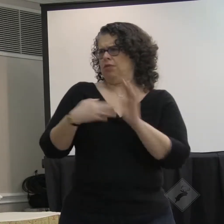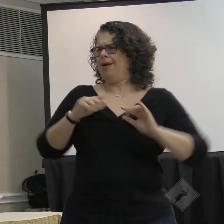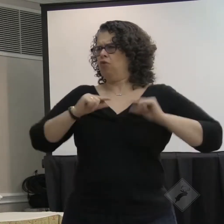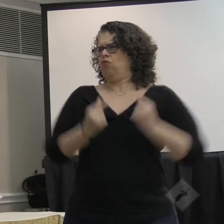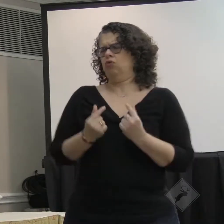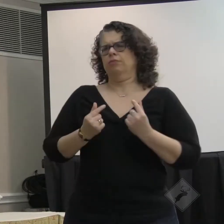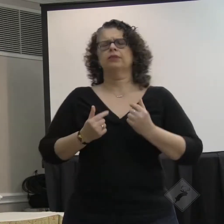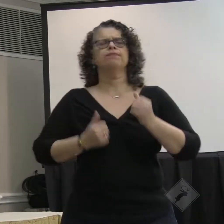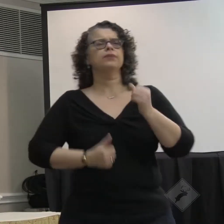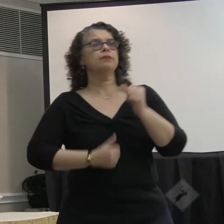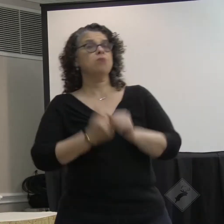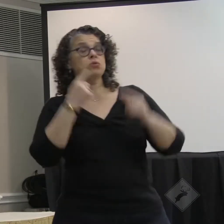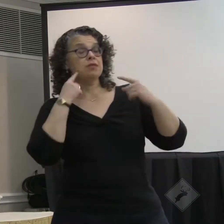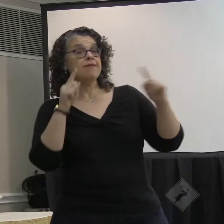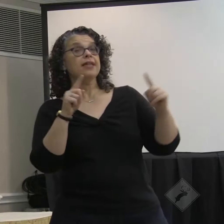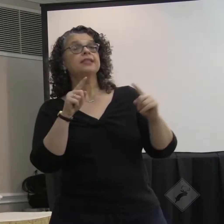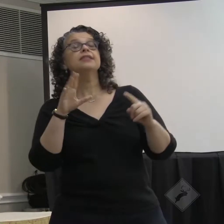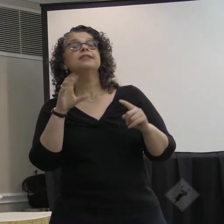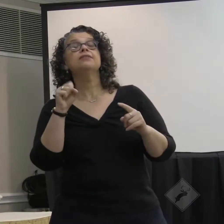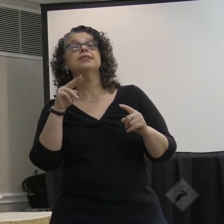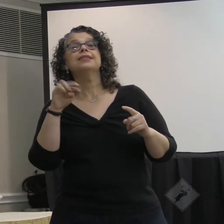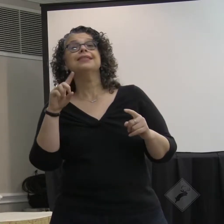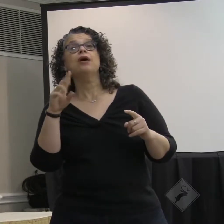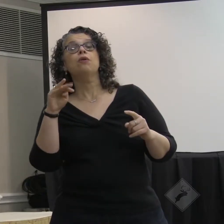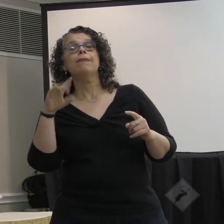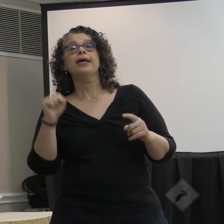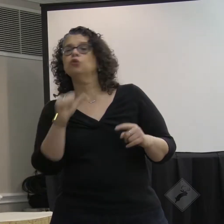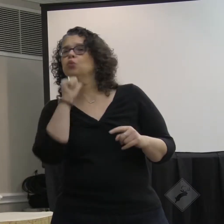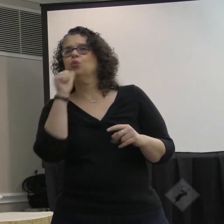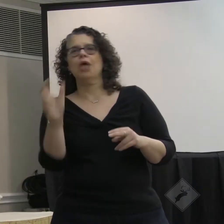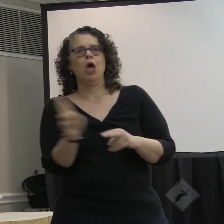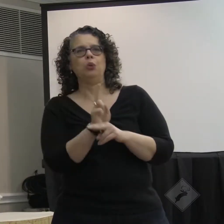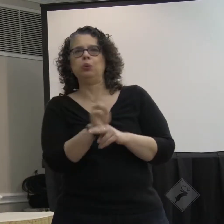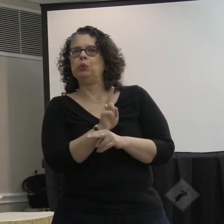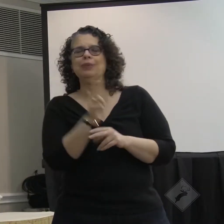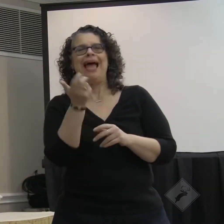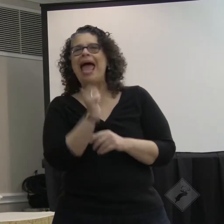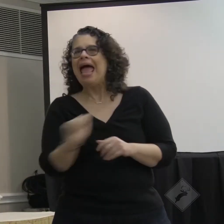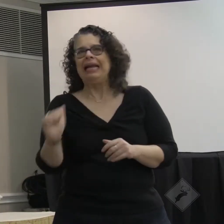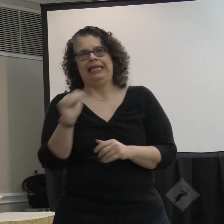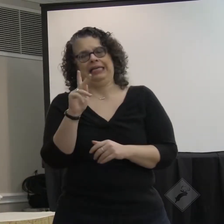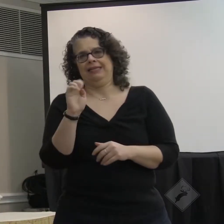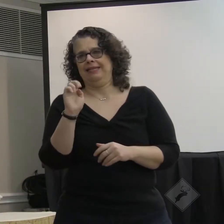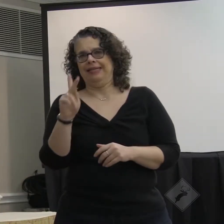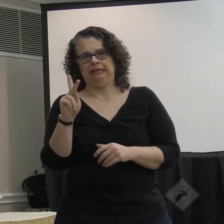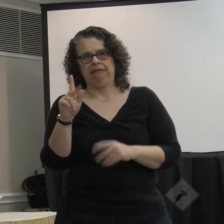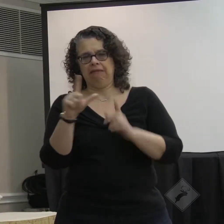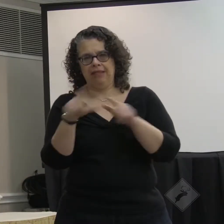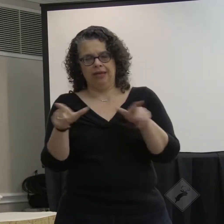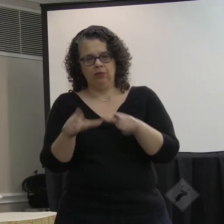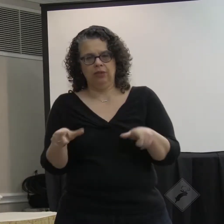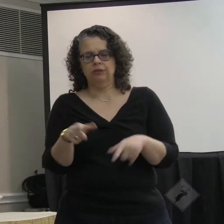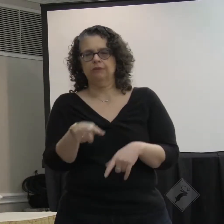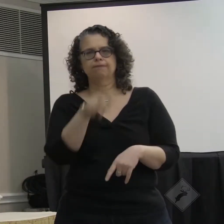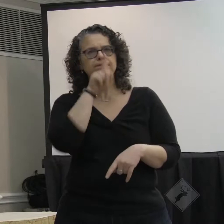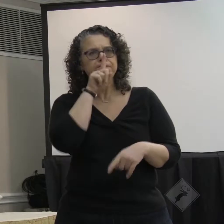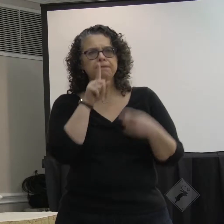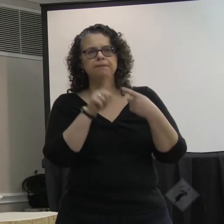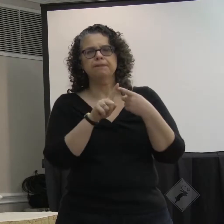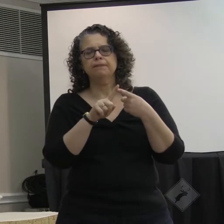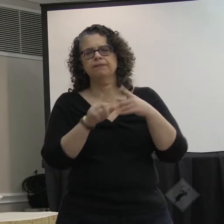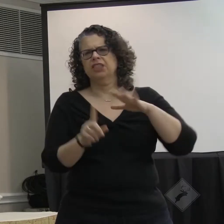And the most effective sound bites are ones that do not use kink language. If you don't use dungeon,